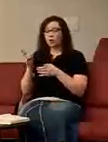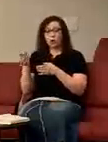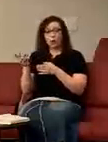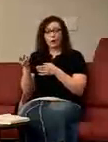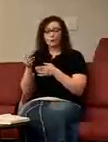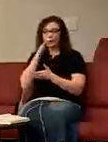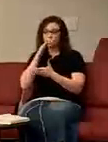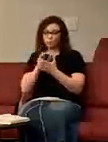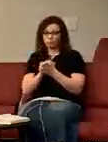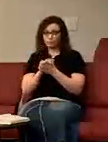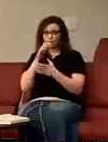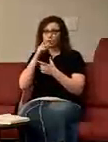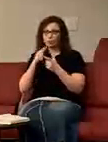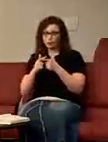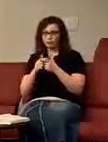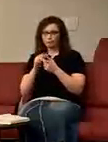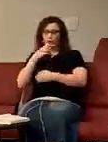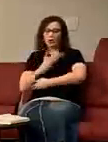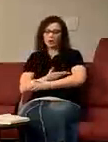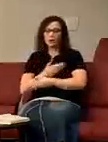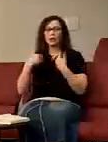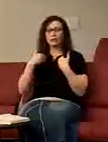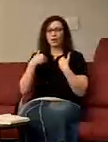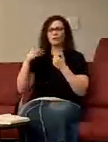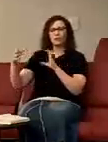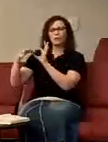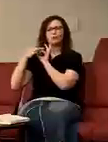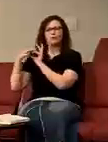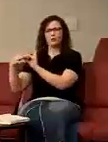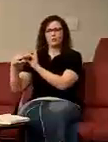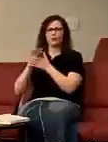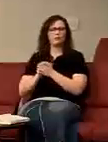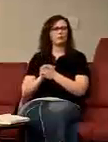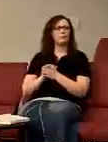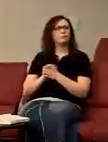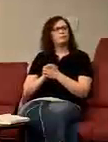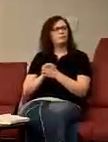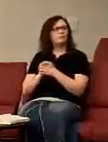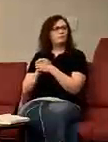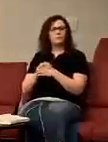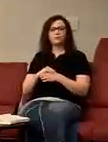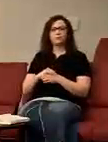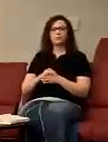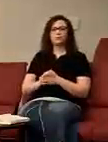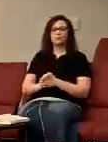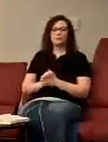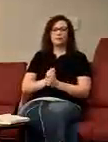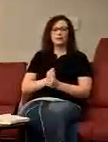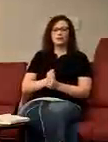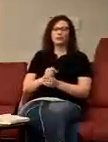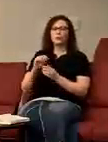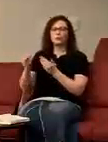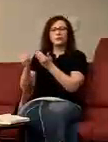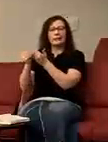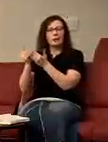amazing. Because they know that second her mom said, you know what, I ain't doing it. She walked out. It's just good. But you know,